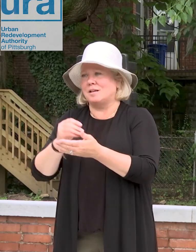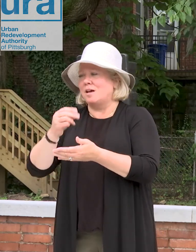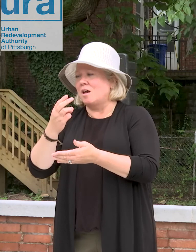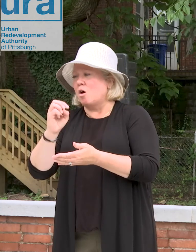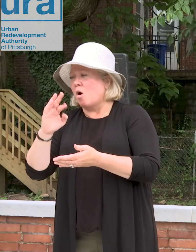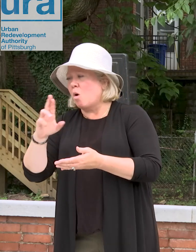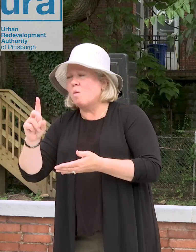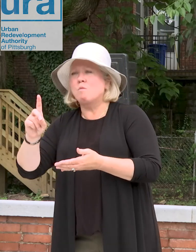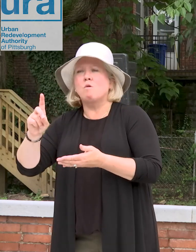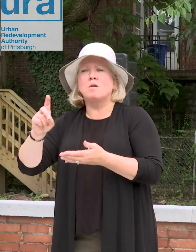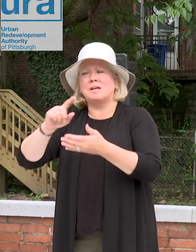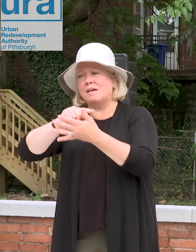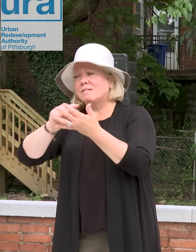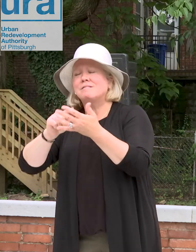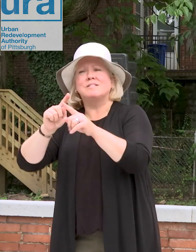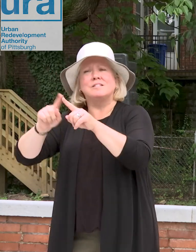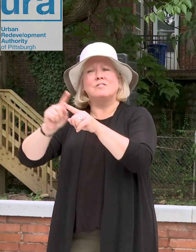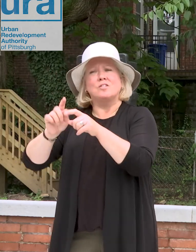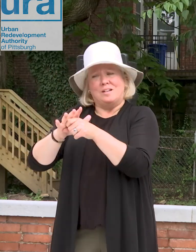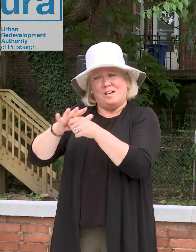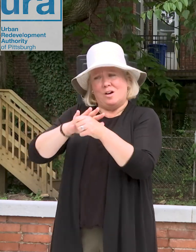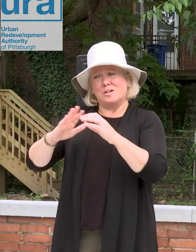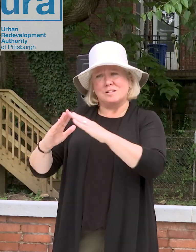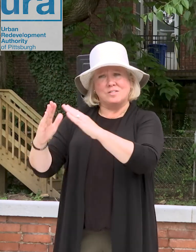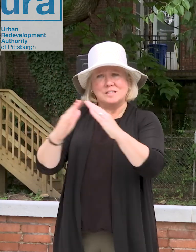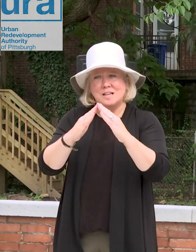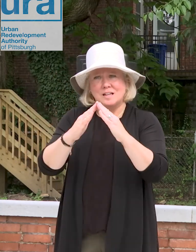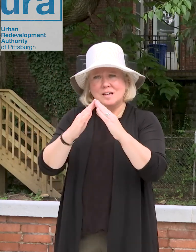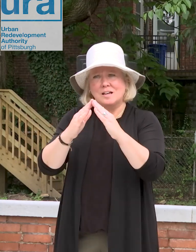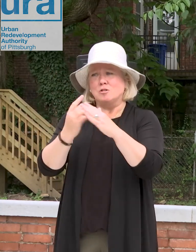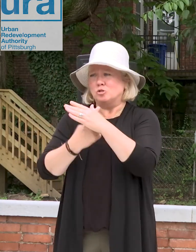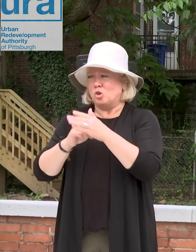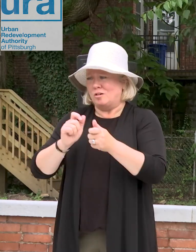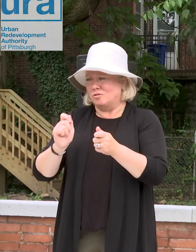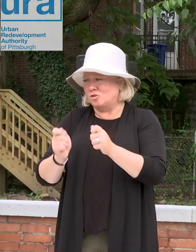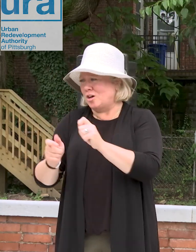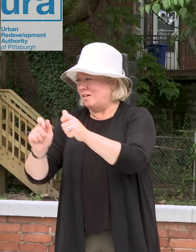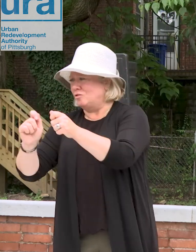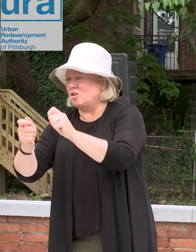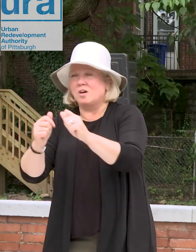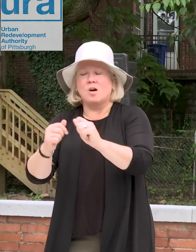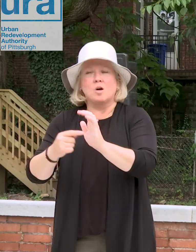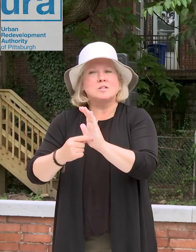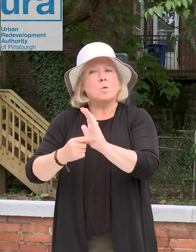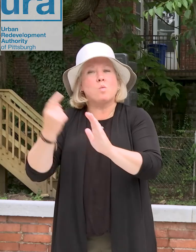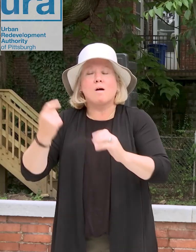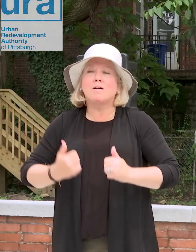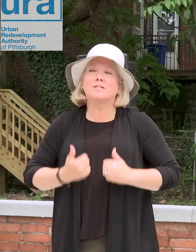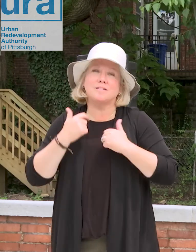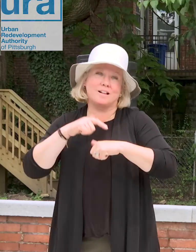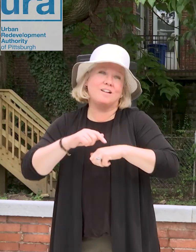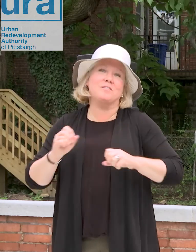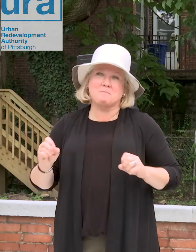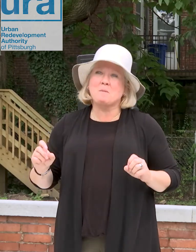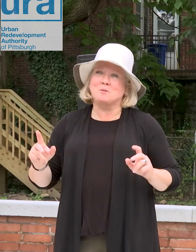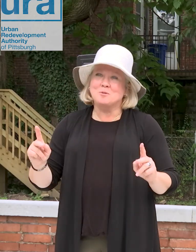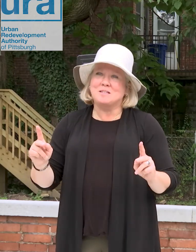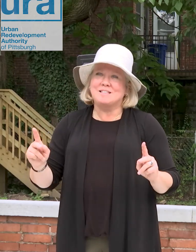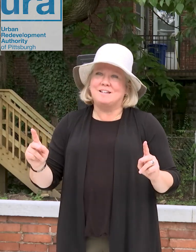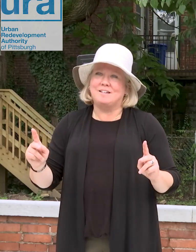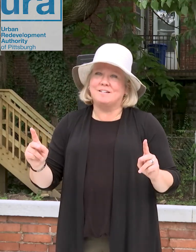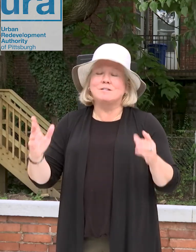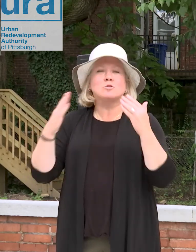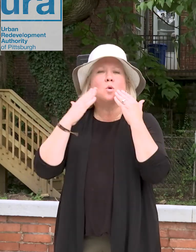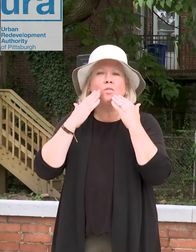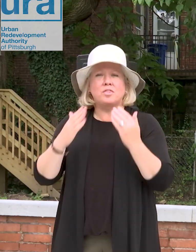PHDC is doing additional work, that we can really begin turning around these neighborhoods. And we have a once in a lifetime opportunity to do that. With that being said, I do need to thank